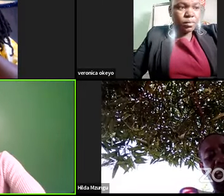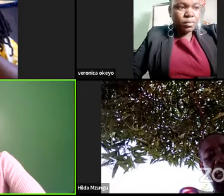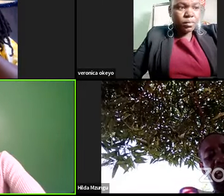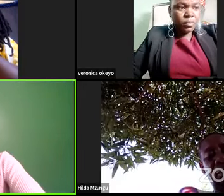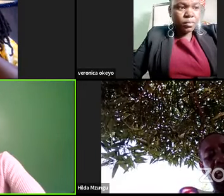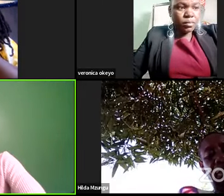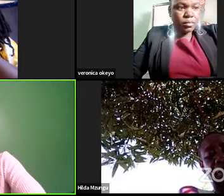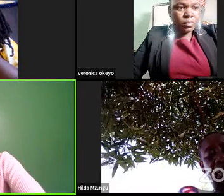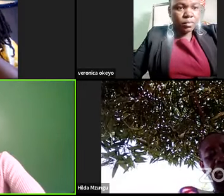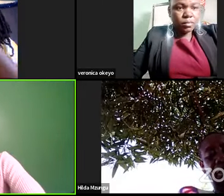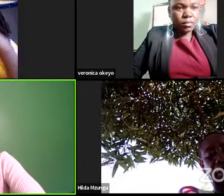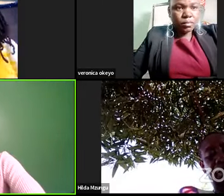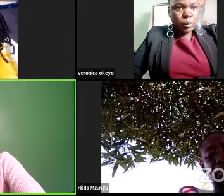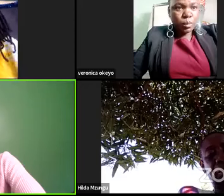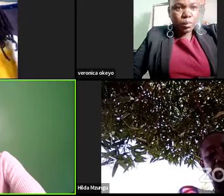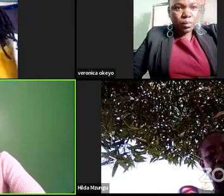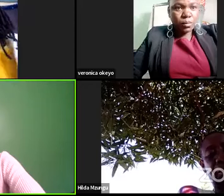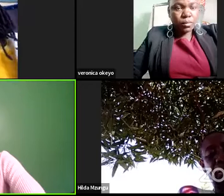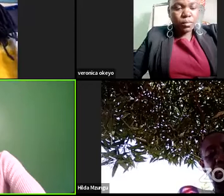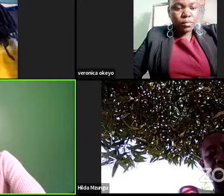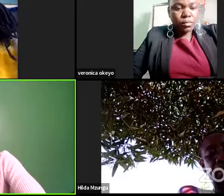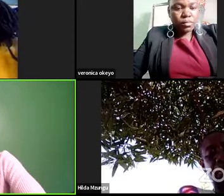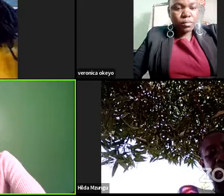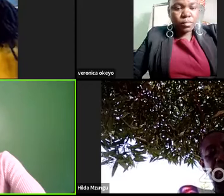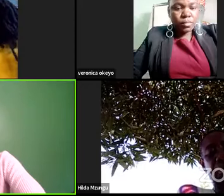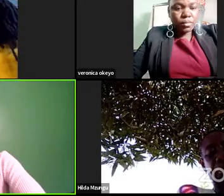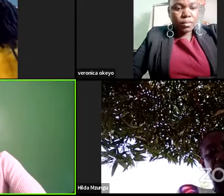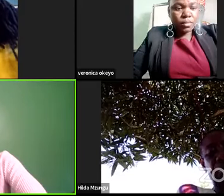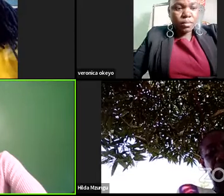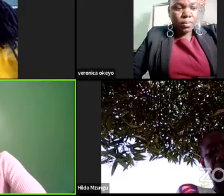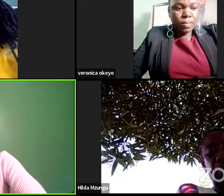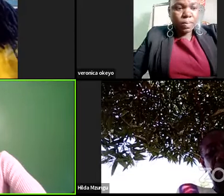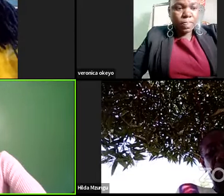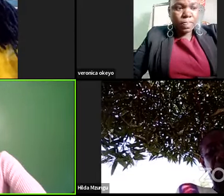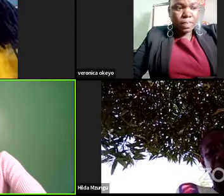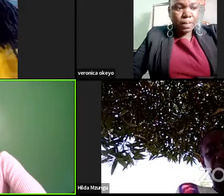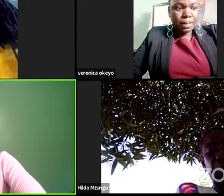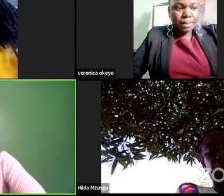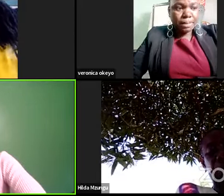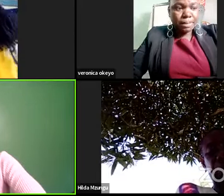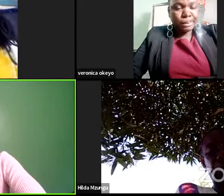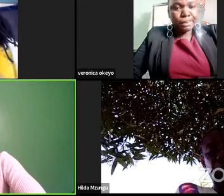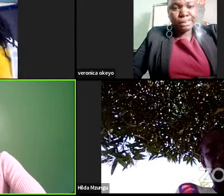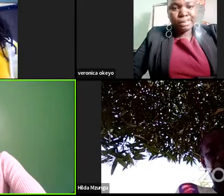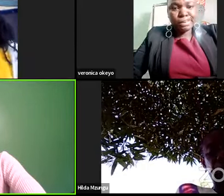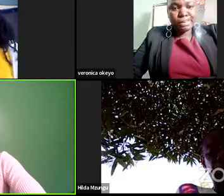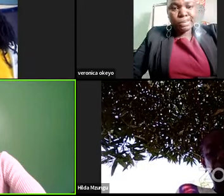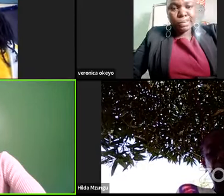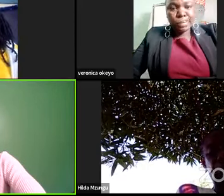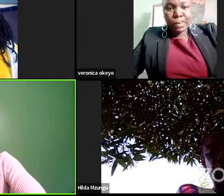that you want us to know about you. So in regards to introduction, I'm going to first of all